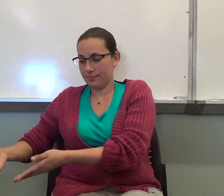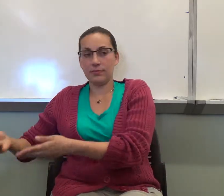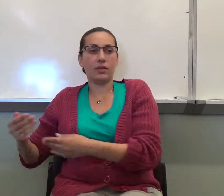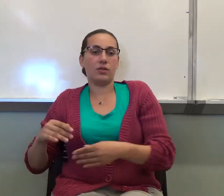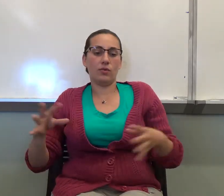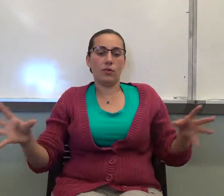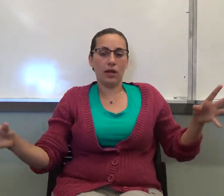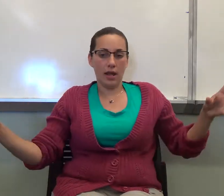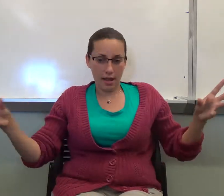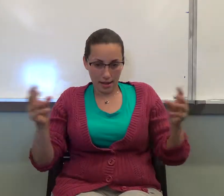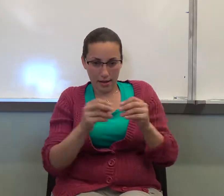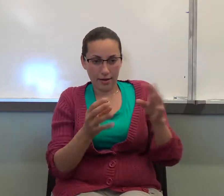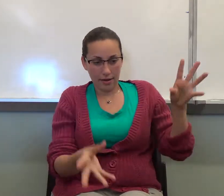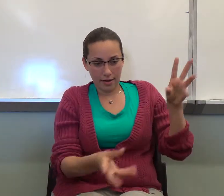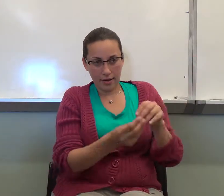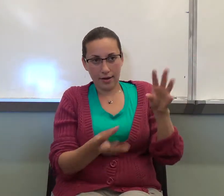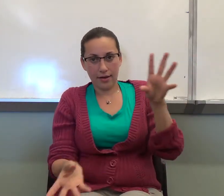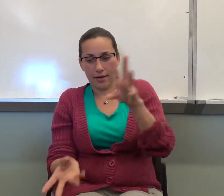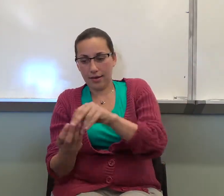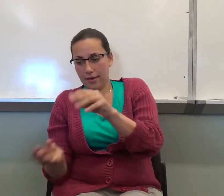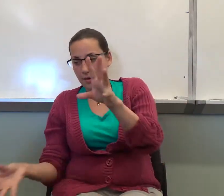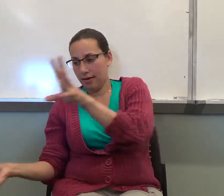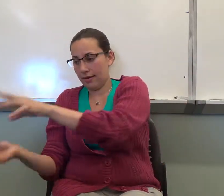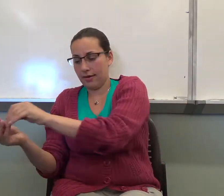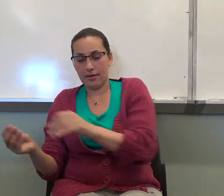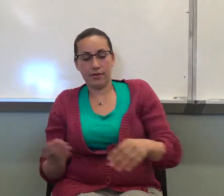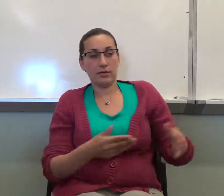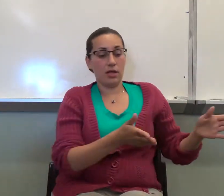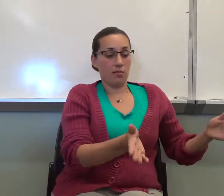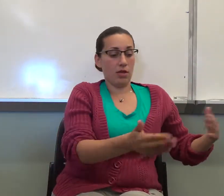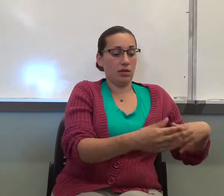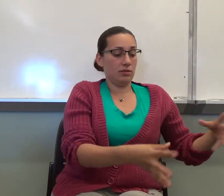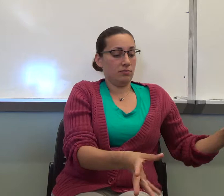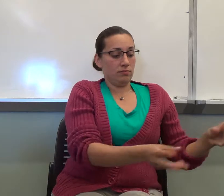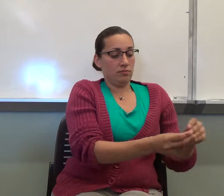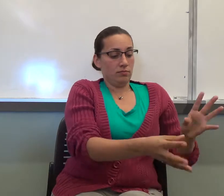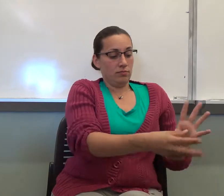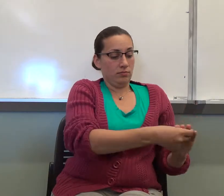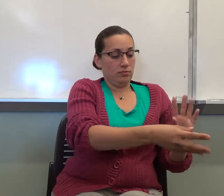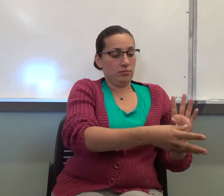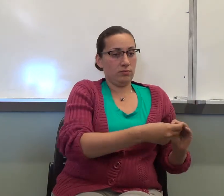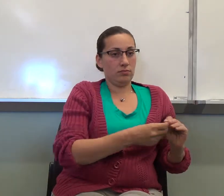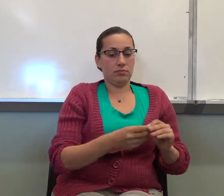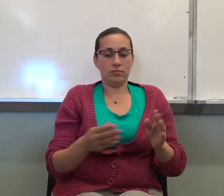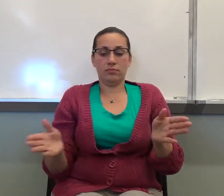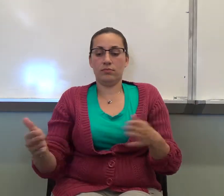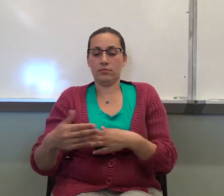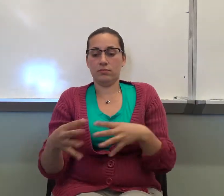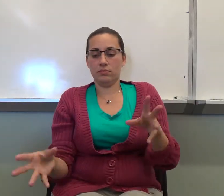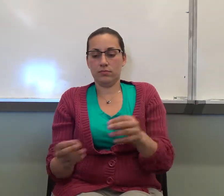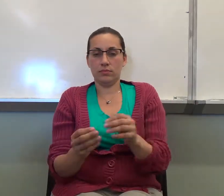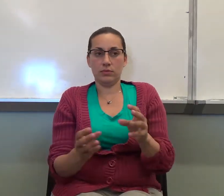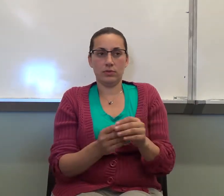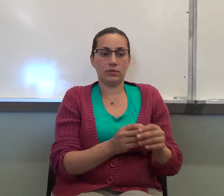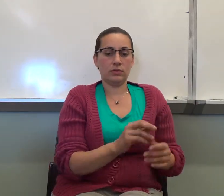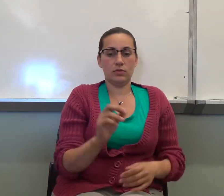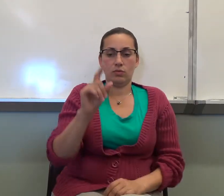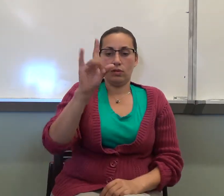together. So this would be 2/5 plus a minus 1/5. This would be a 1/8 plus a